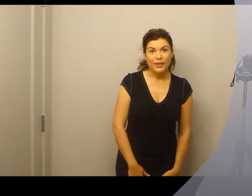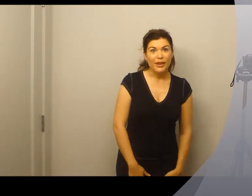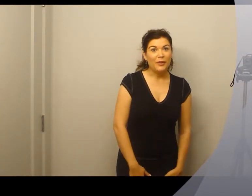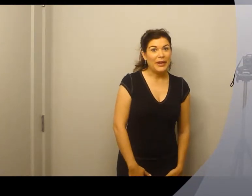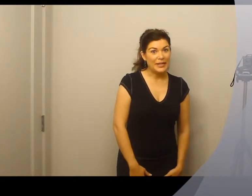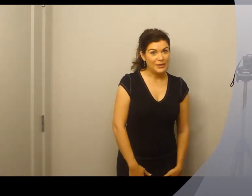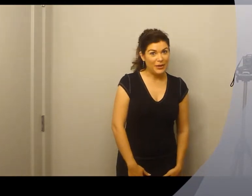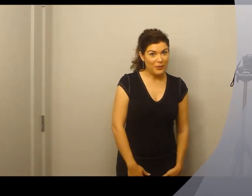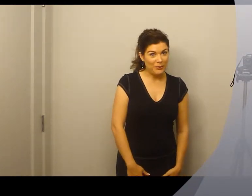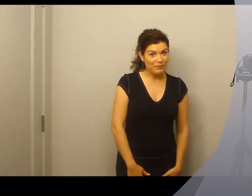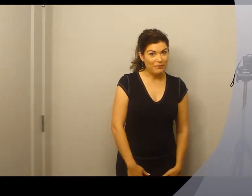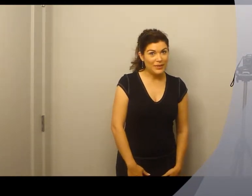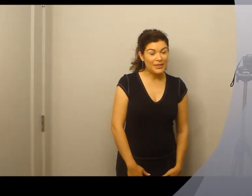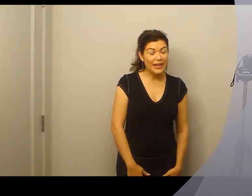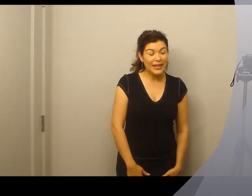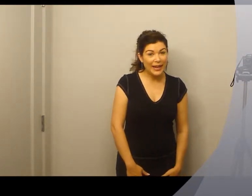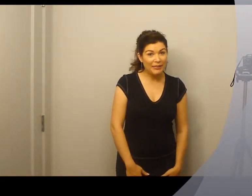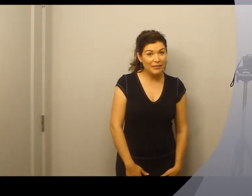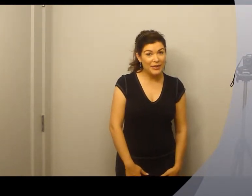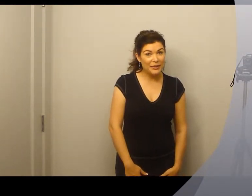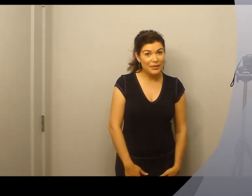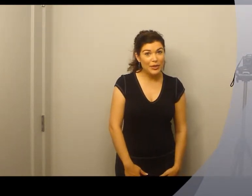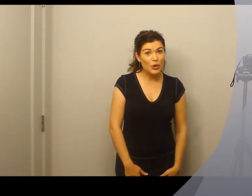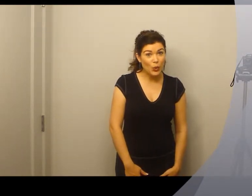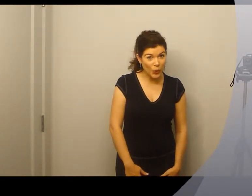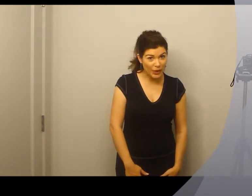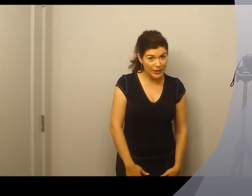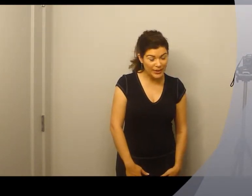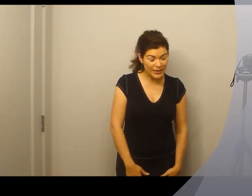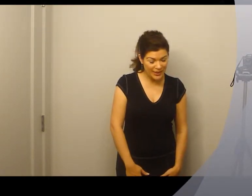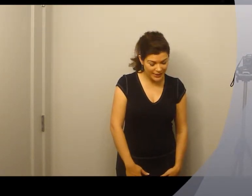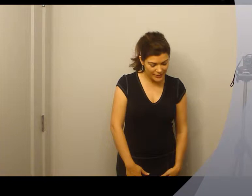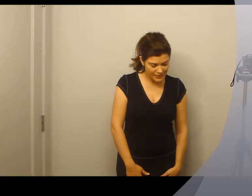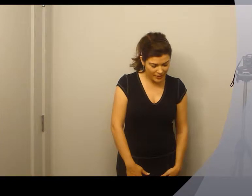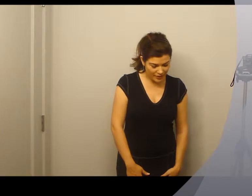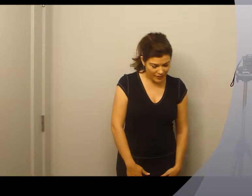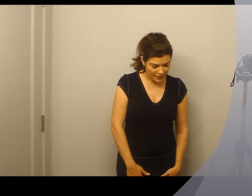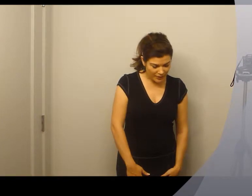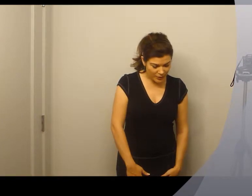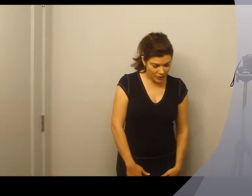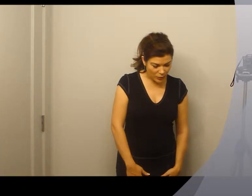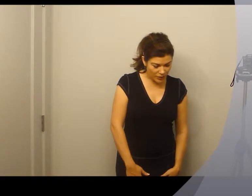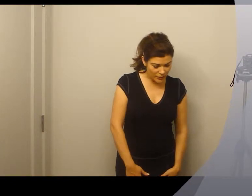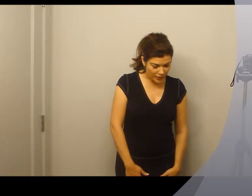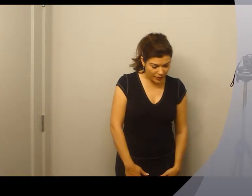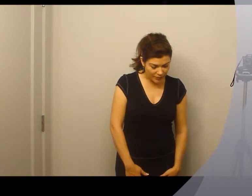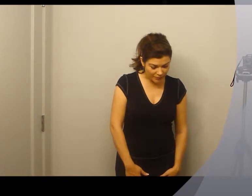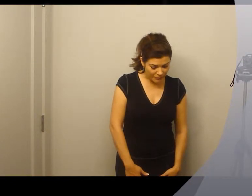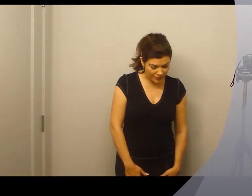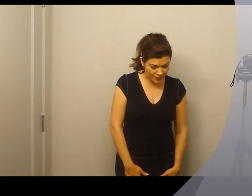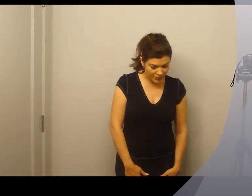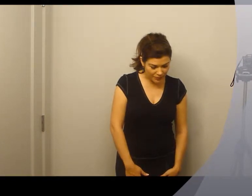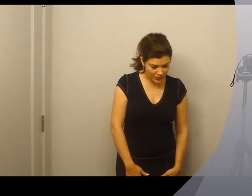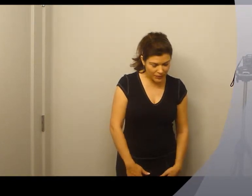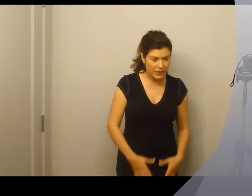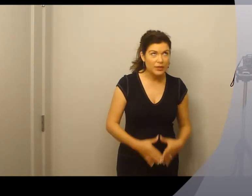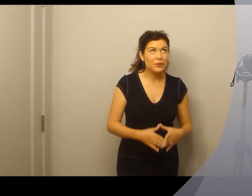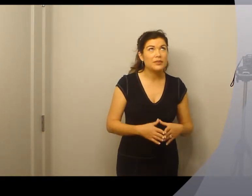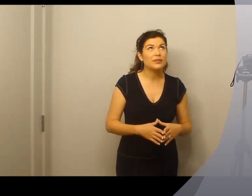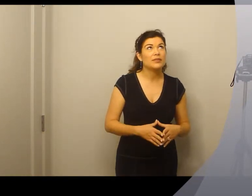All right, so the second half of the chorus is, the words are, here he stands with